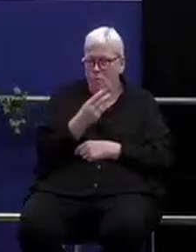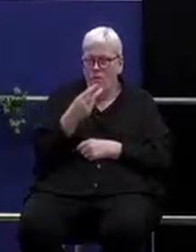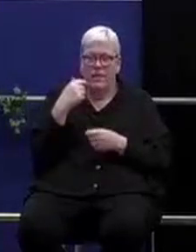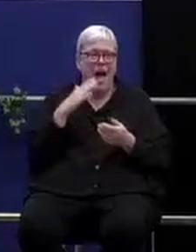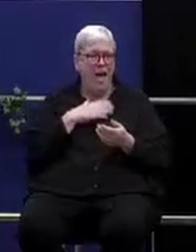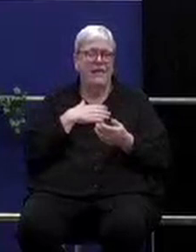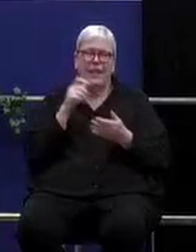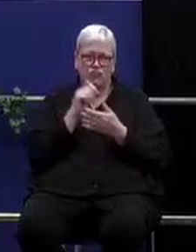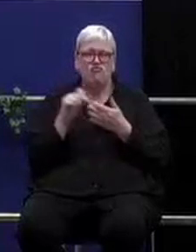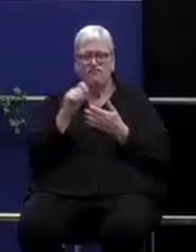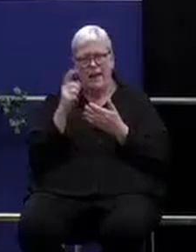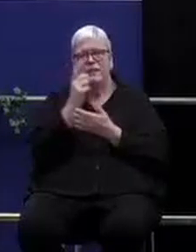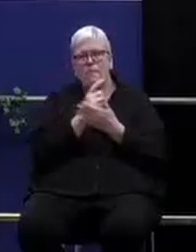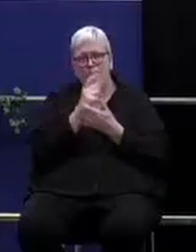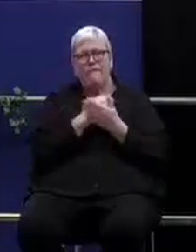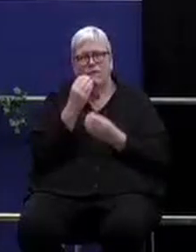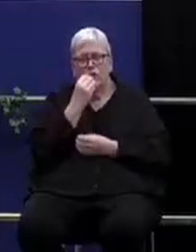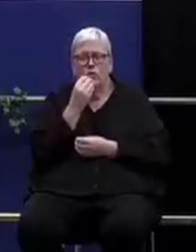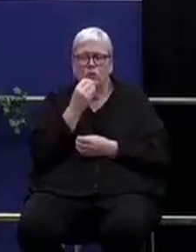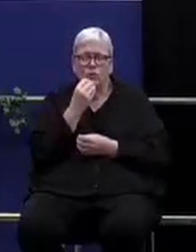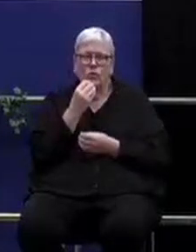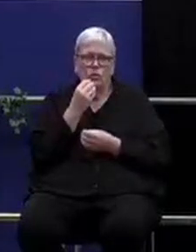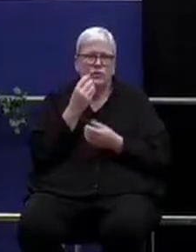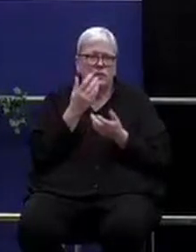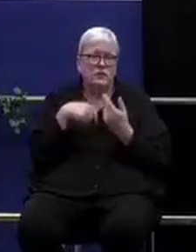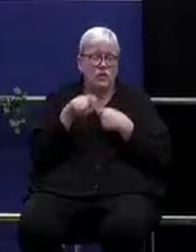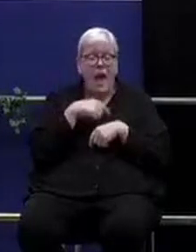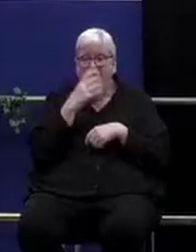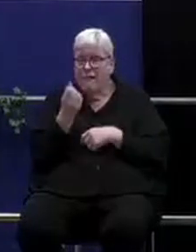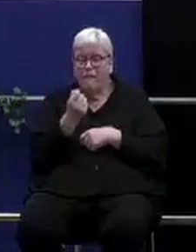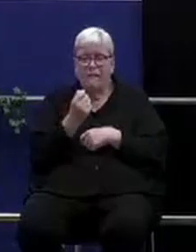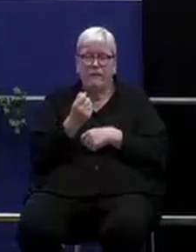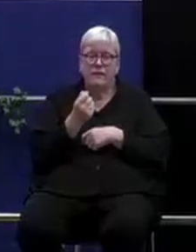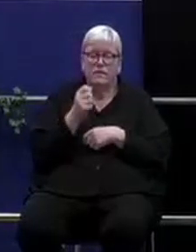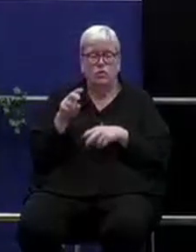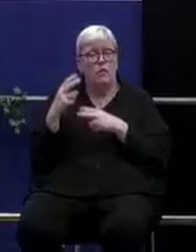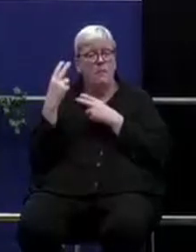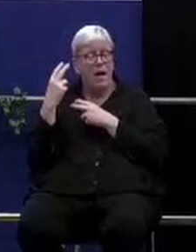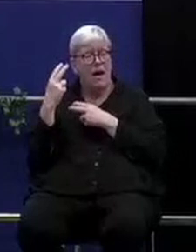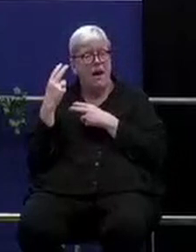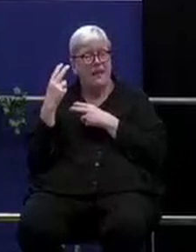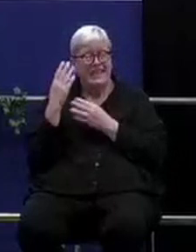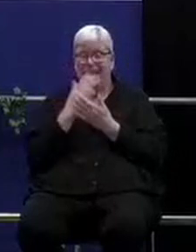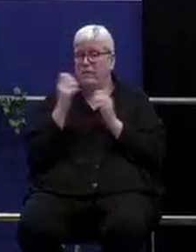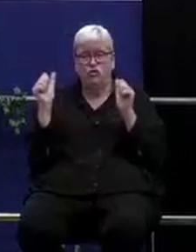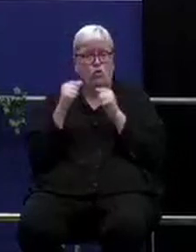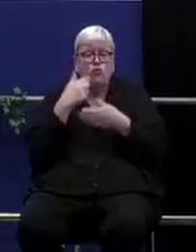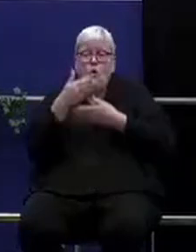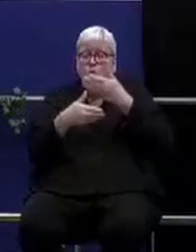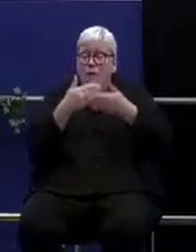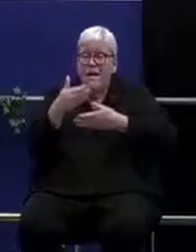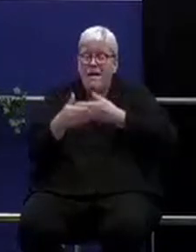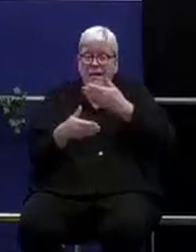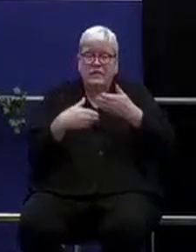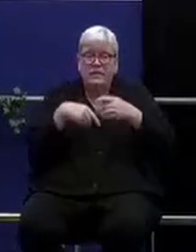about food. I love the interaction that we as humans have. And when I look back at even a lot of my short stories,